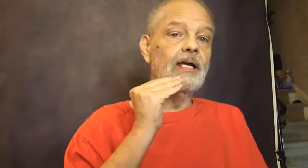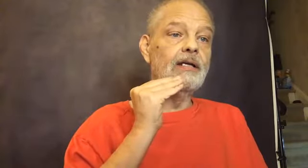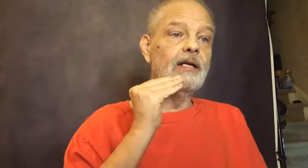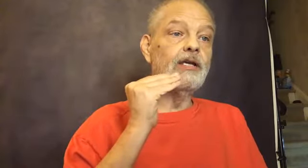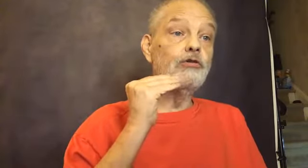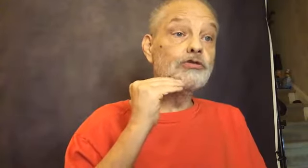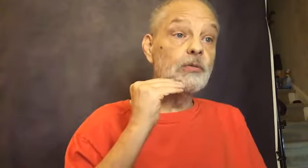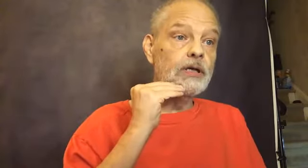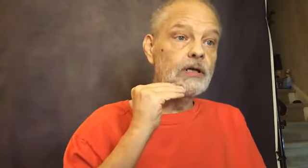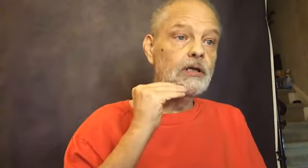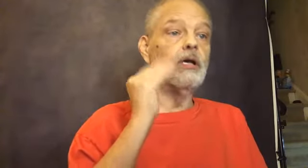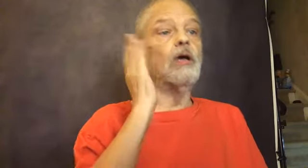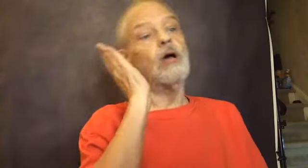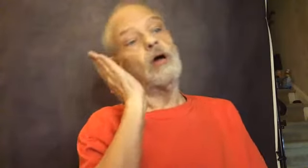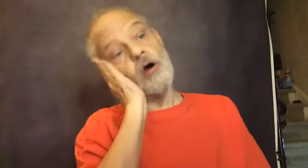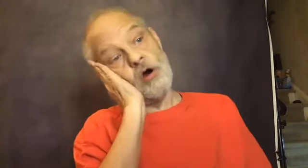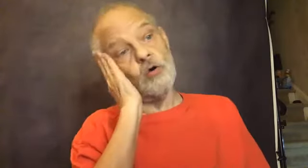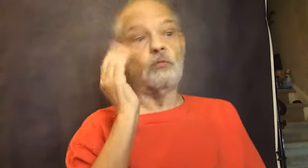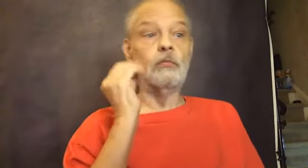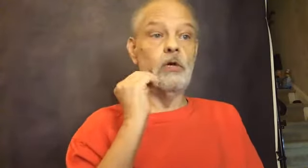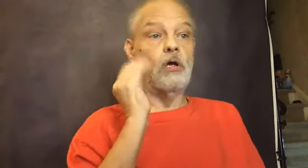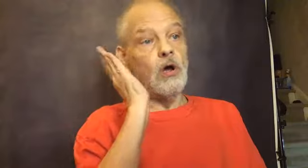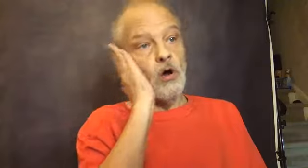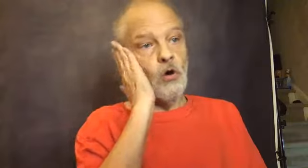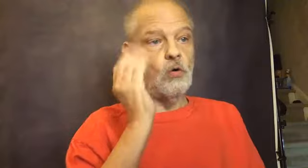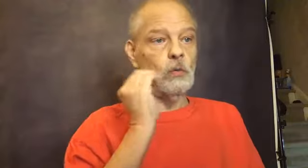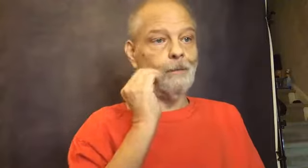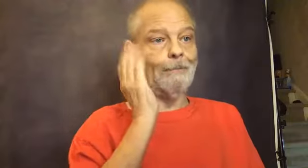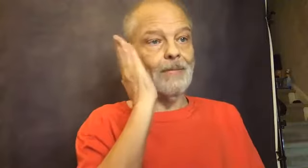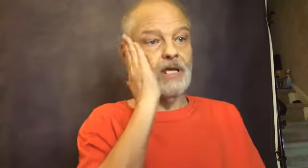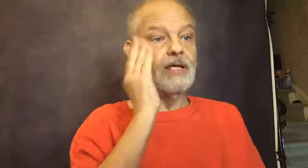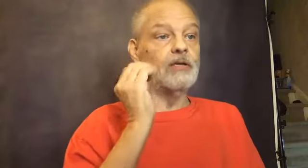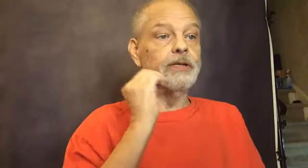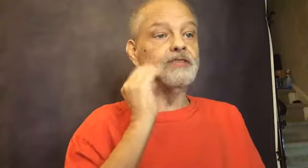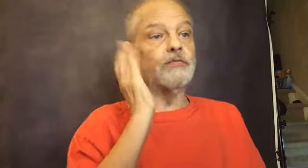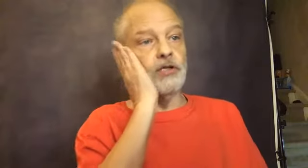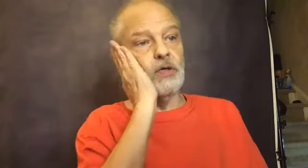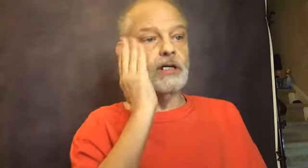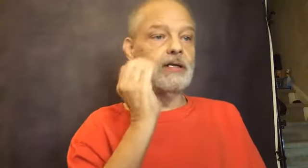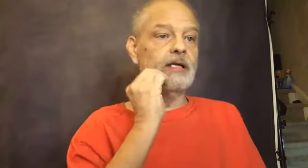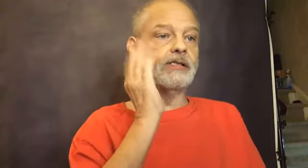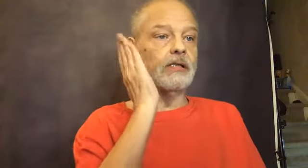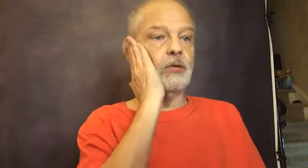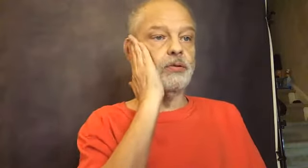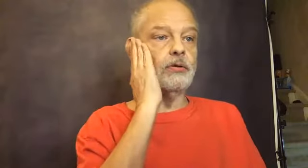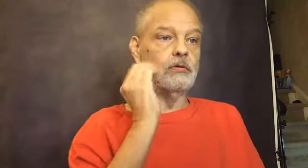And it used to be home, the place where you eat and sleep.